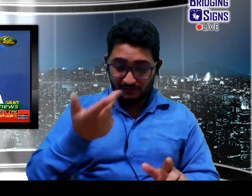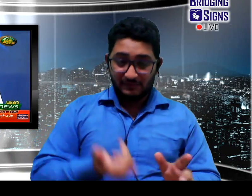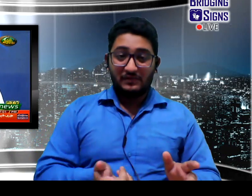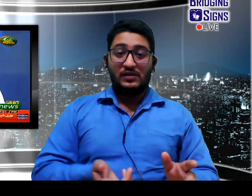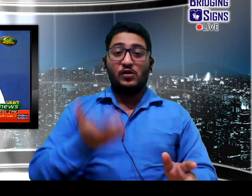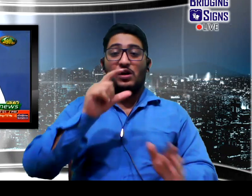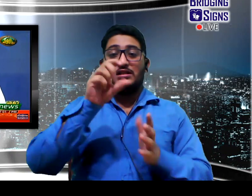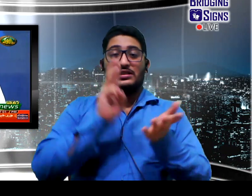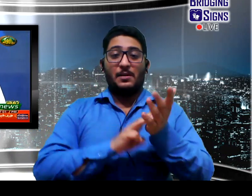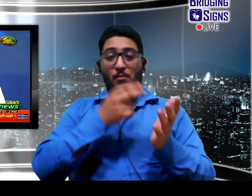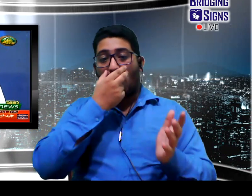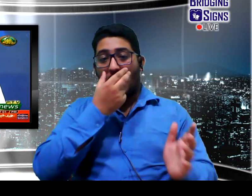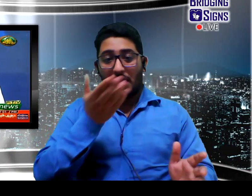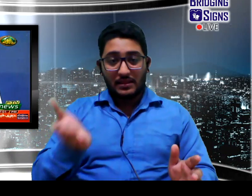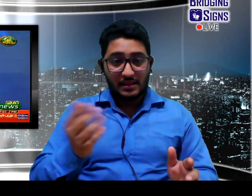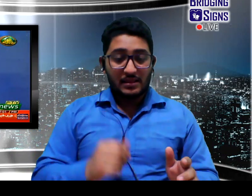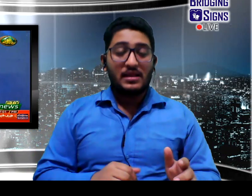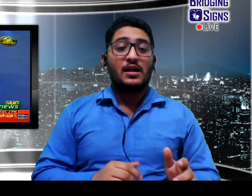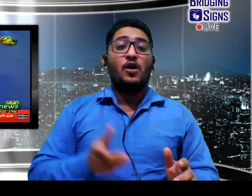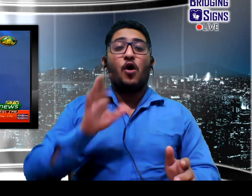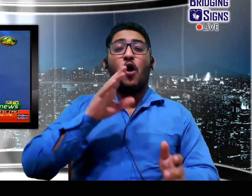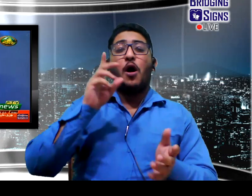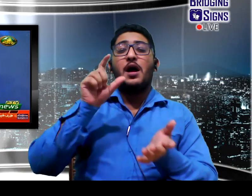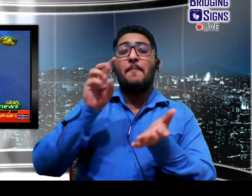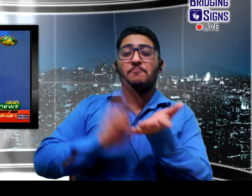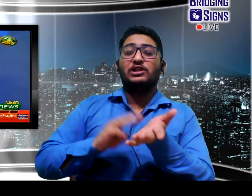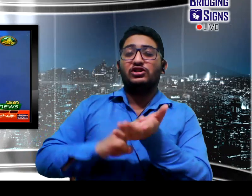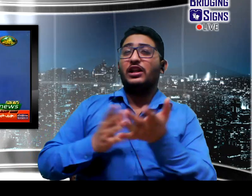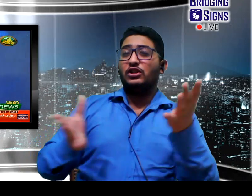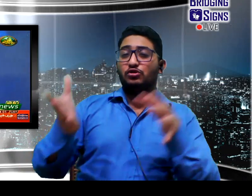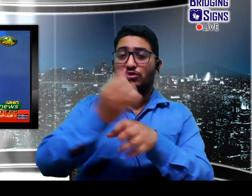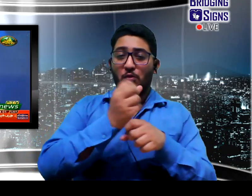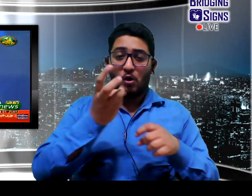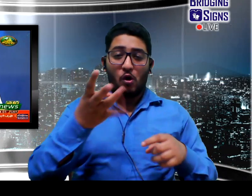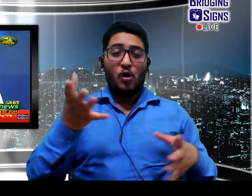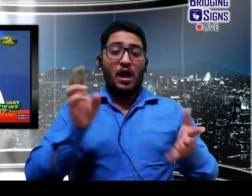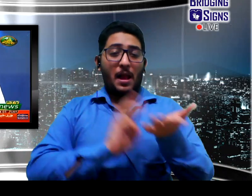Chief Minister Singh, ministers, ladies and gentlemen.